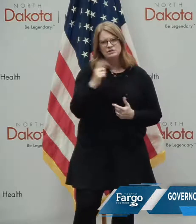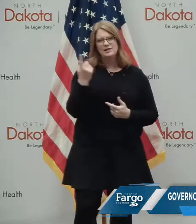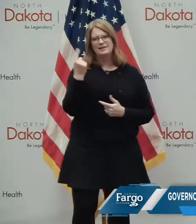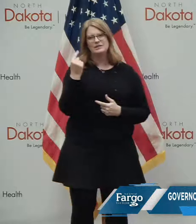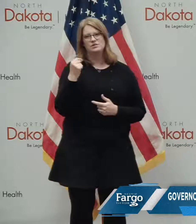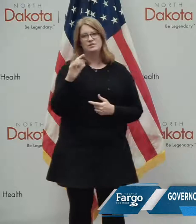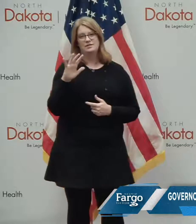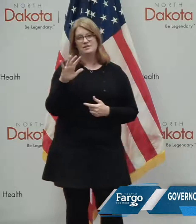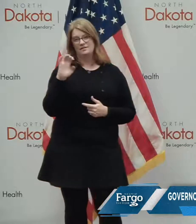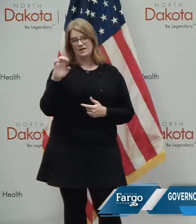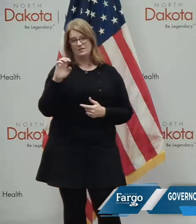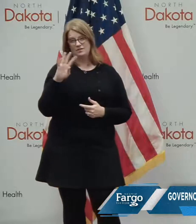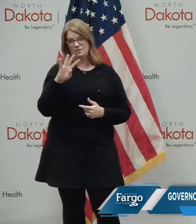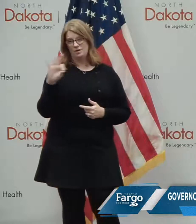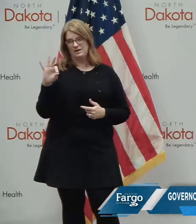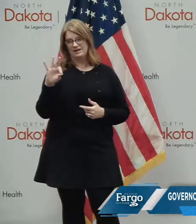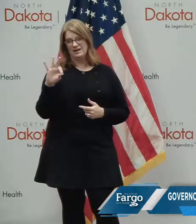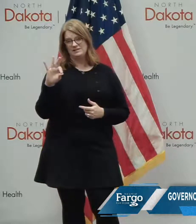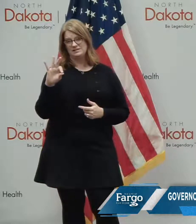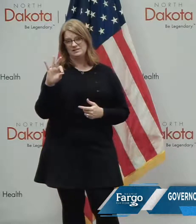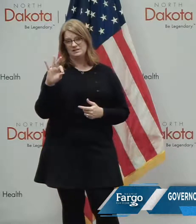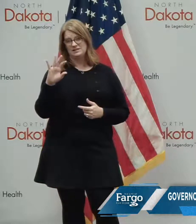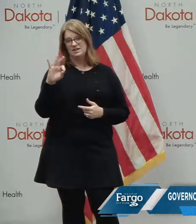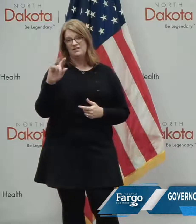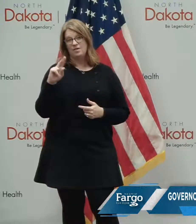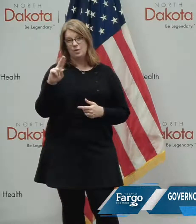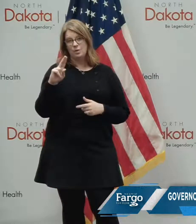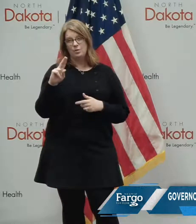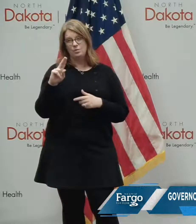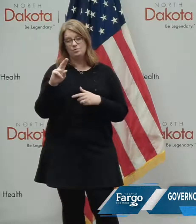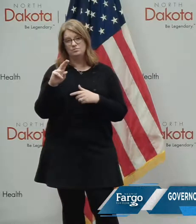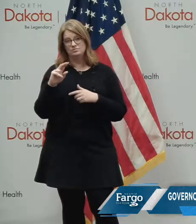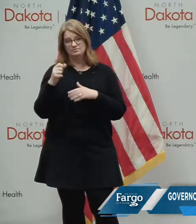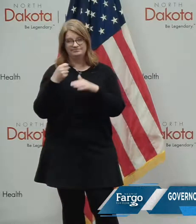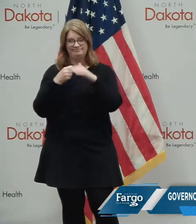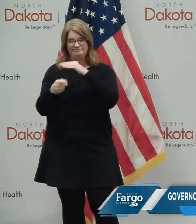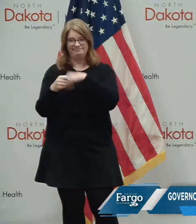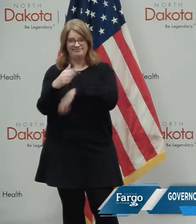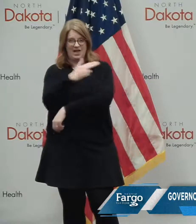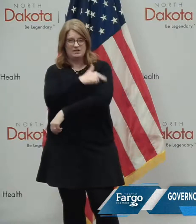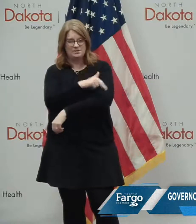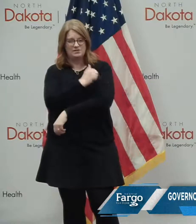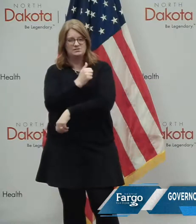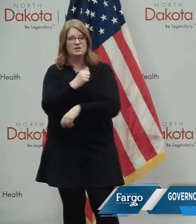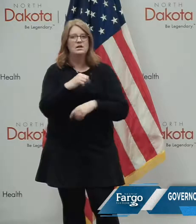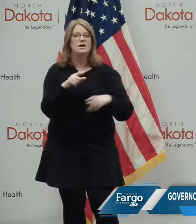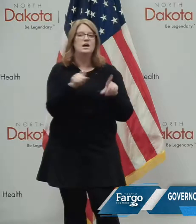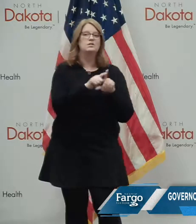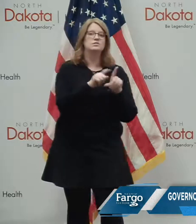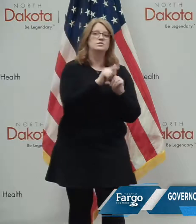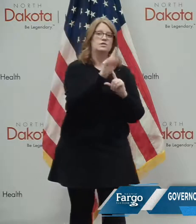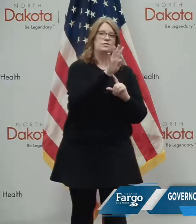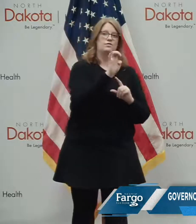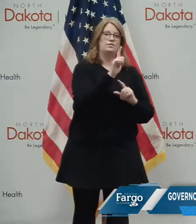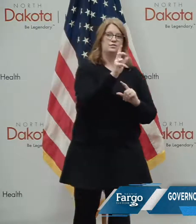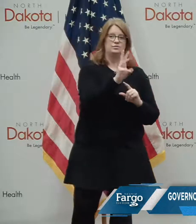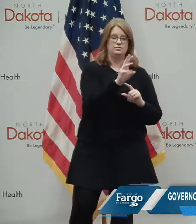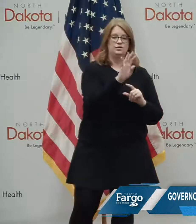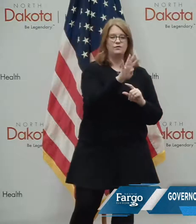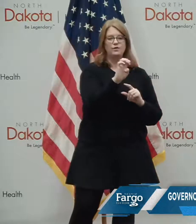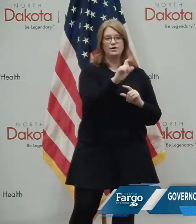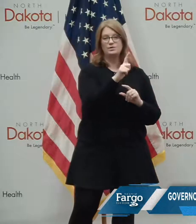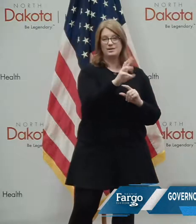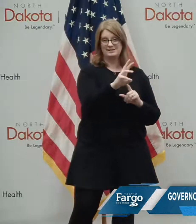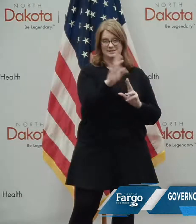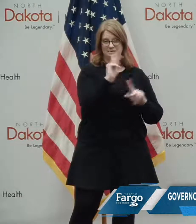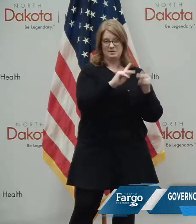estimated 549 influenza-related hospitalizations last year, and 426 people